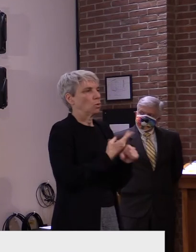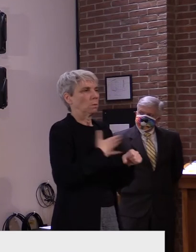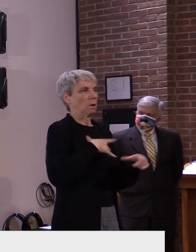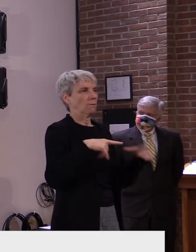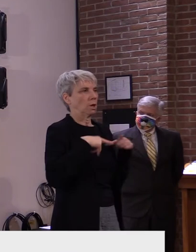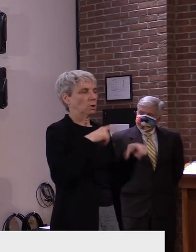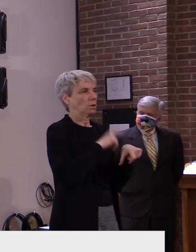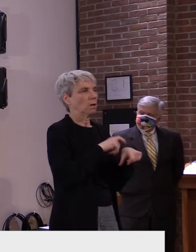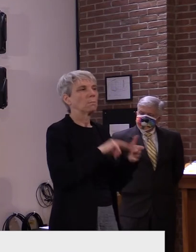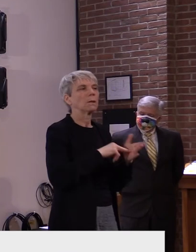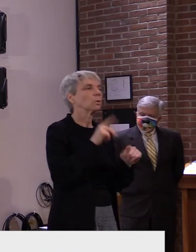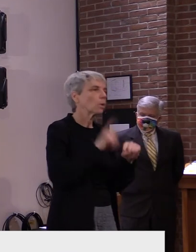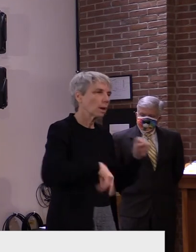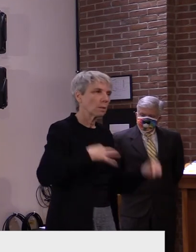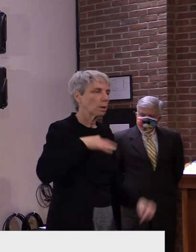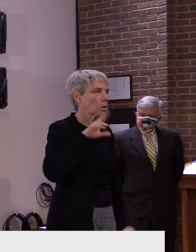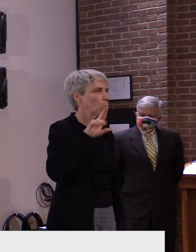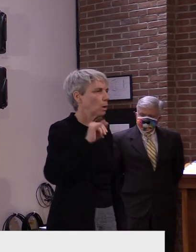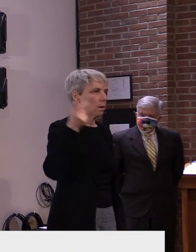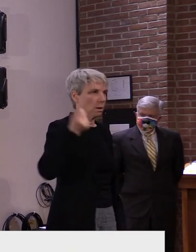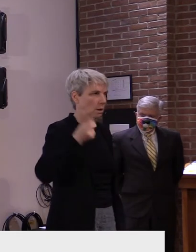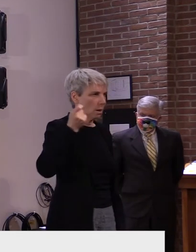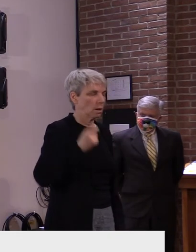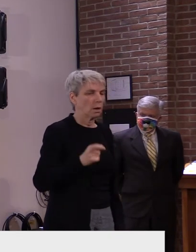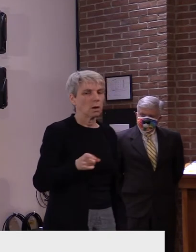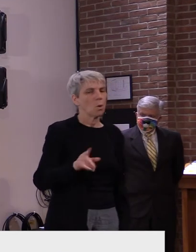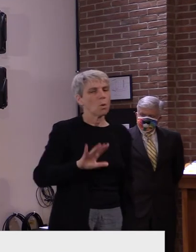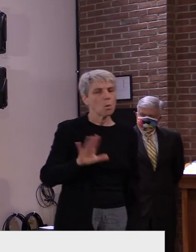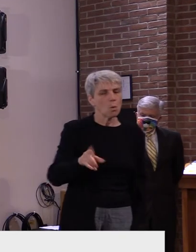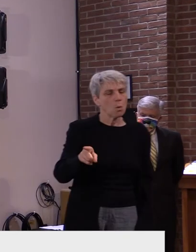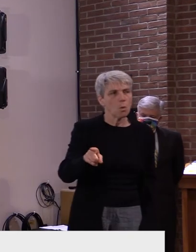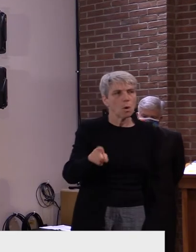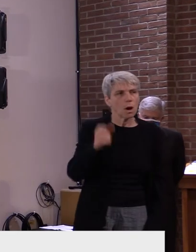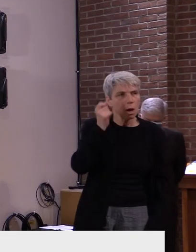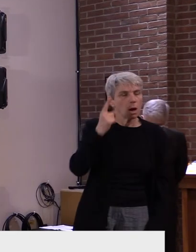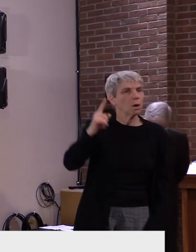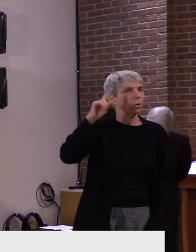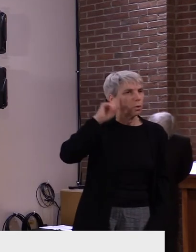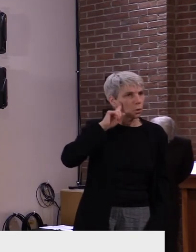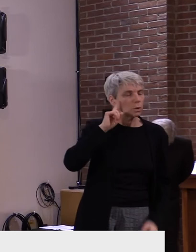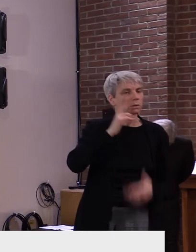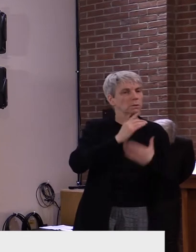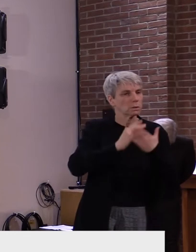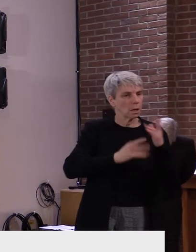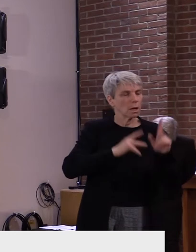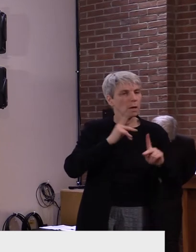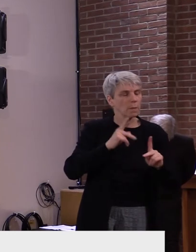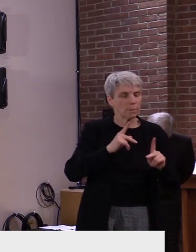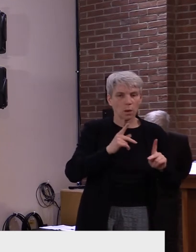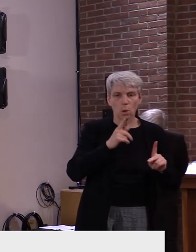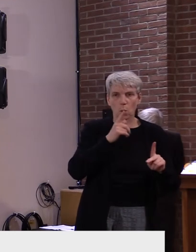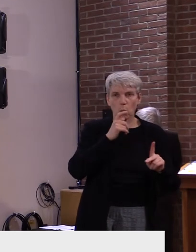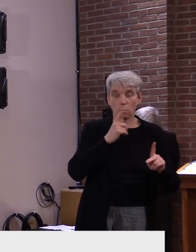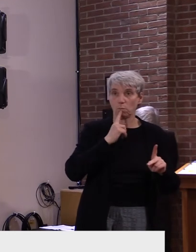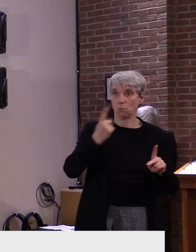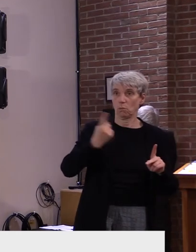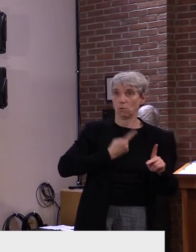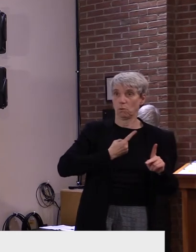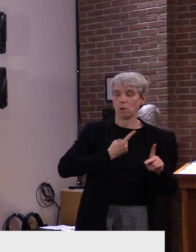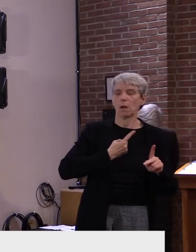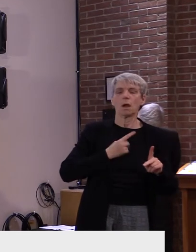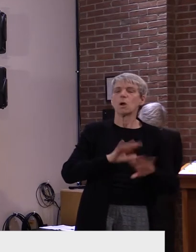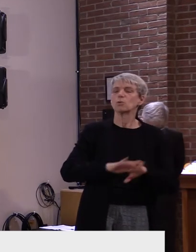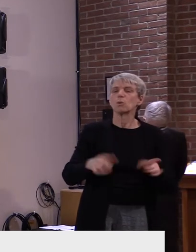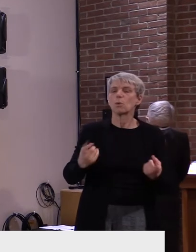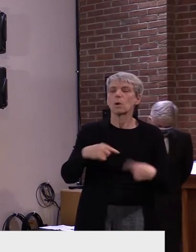time these sound like these have been cases where in in recent days suddenly people don't come in today